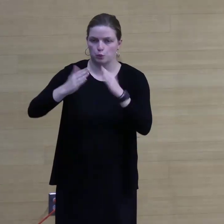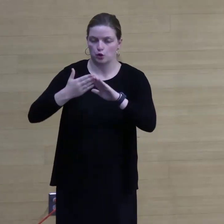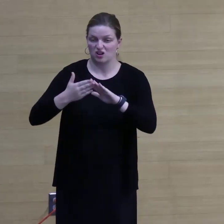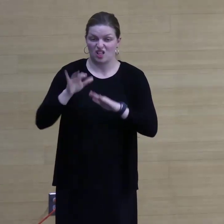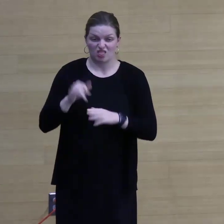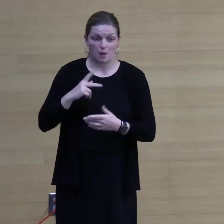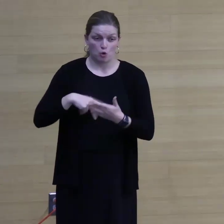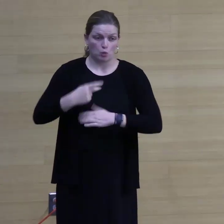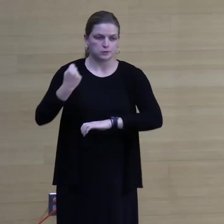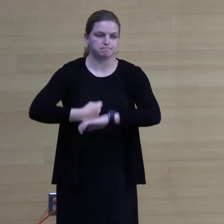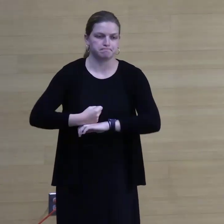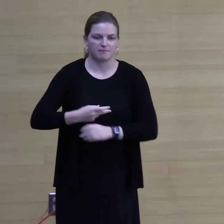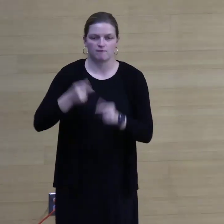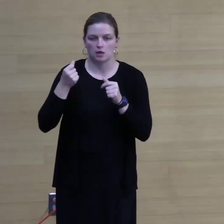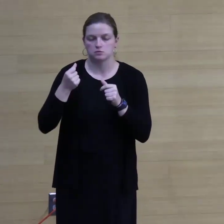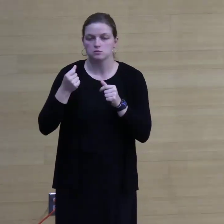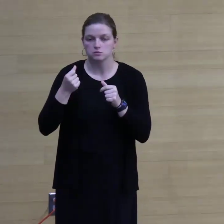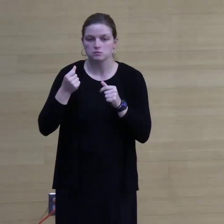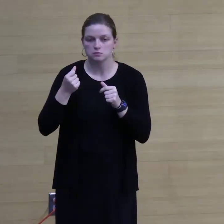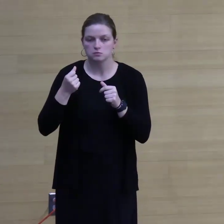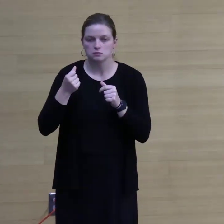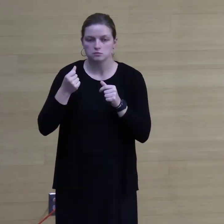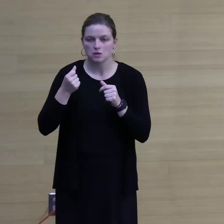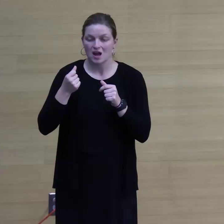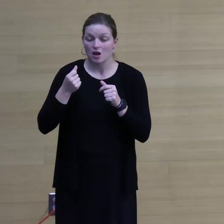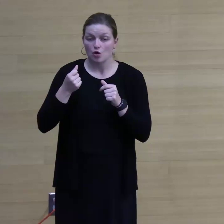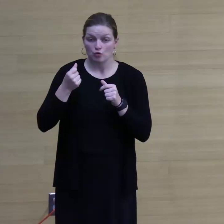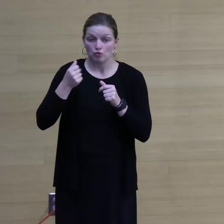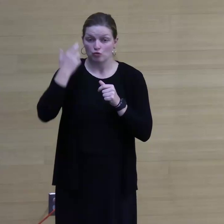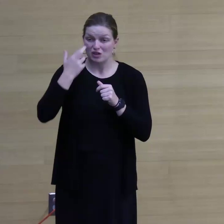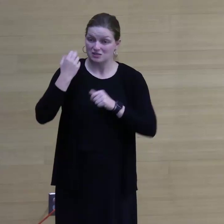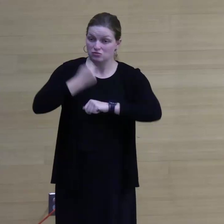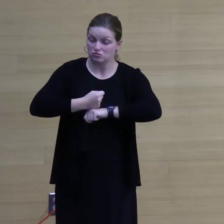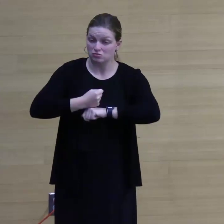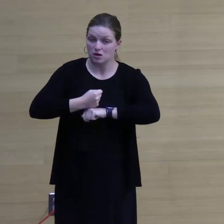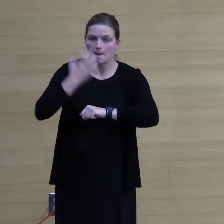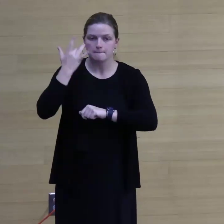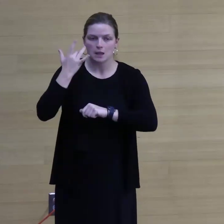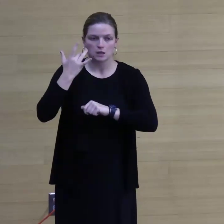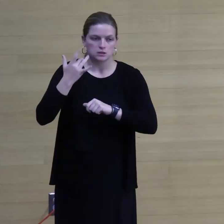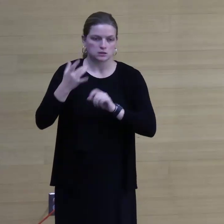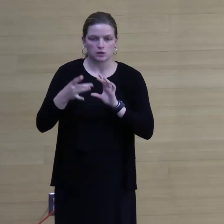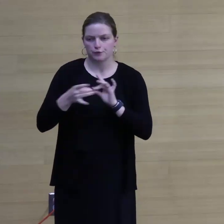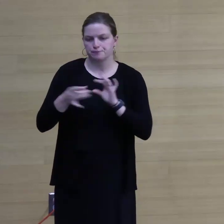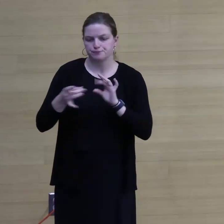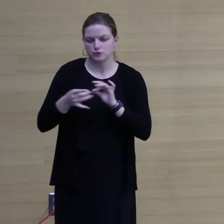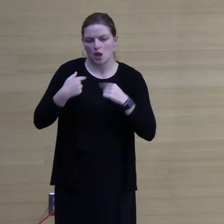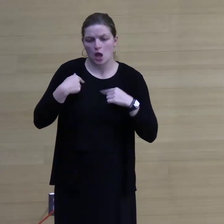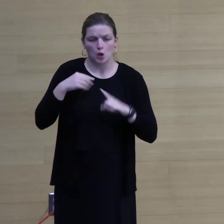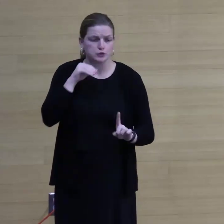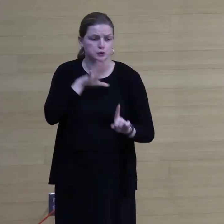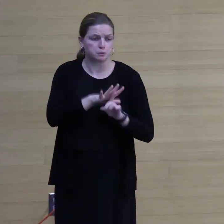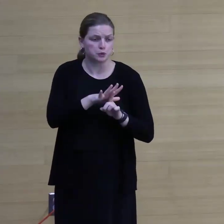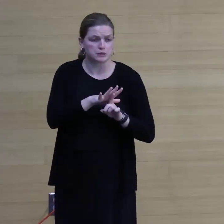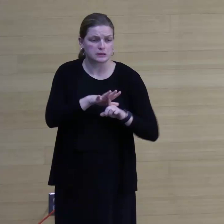That program was quickly shut down. And it was quickly shut down with terms like, I was exposing